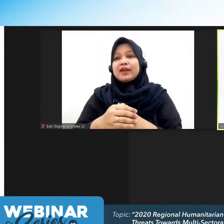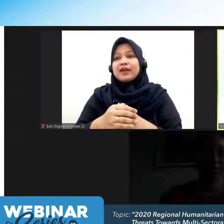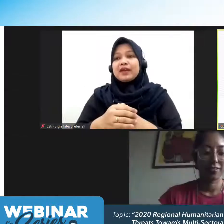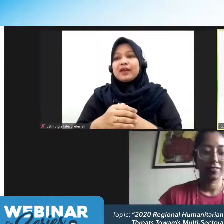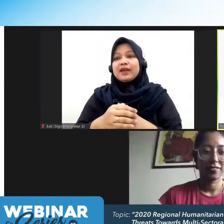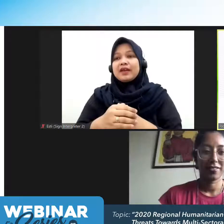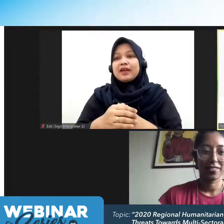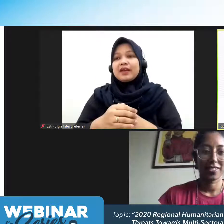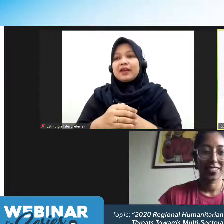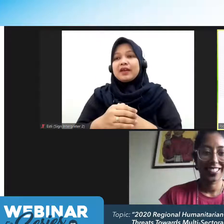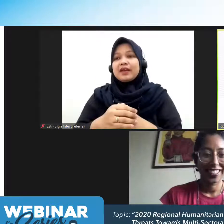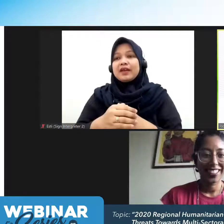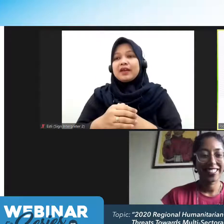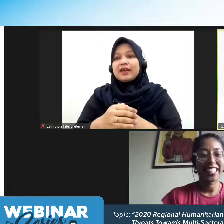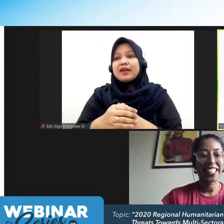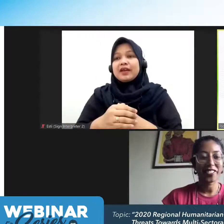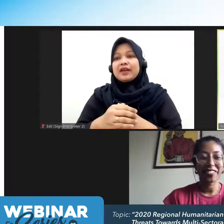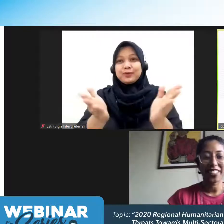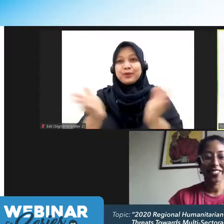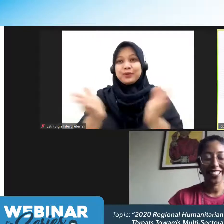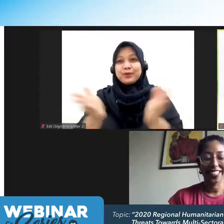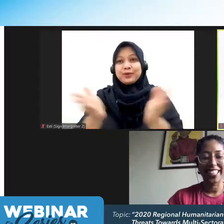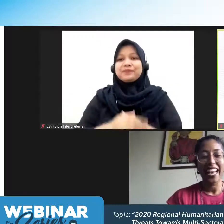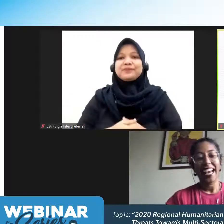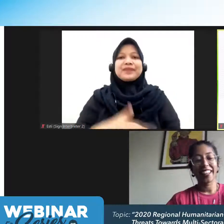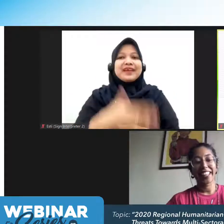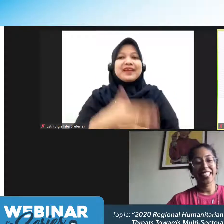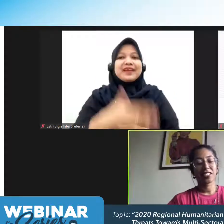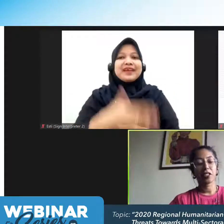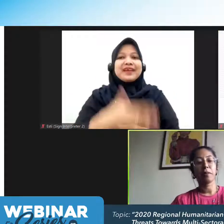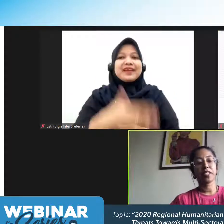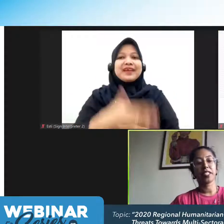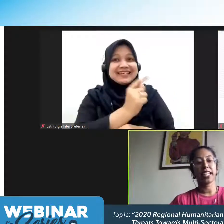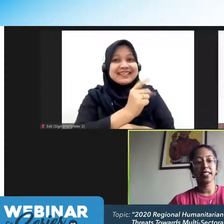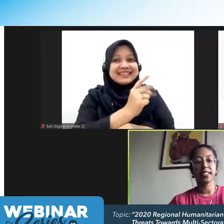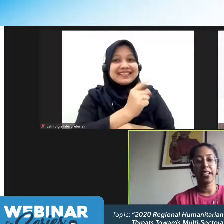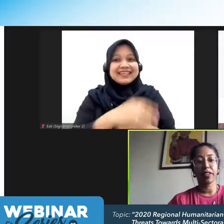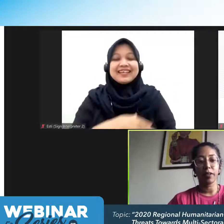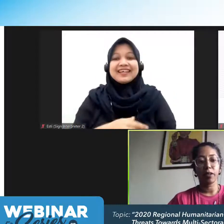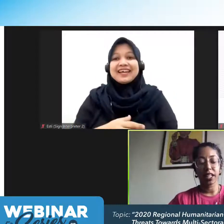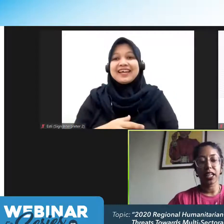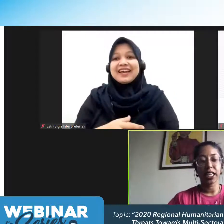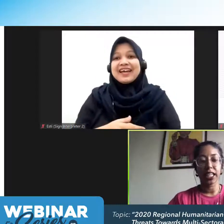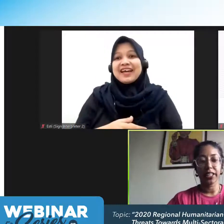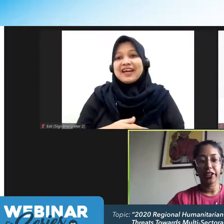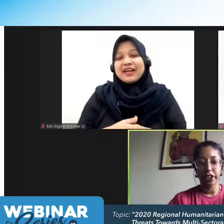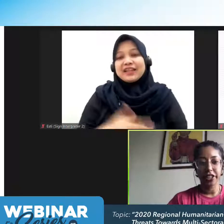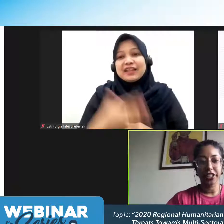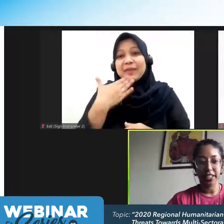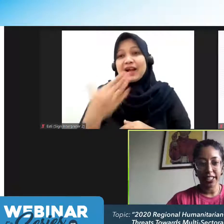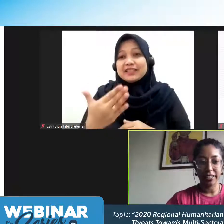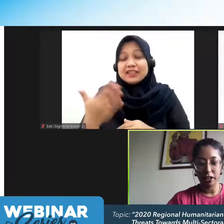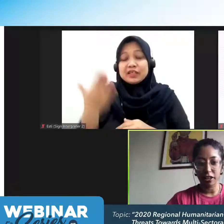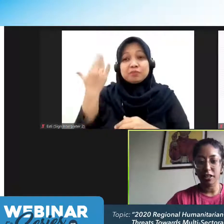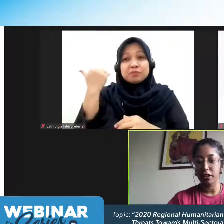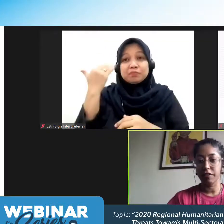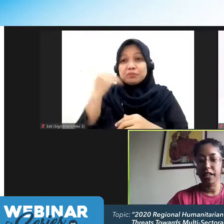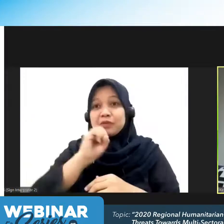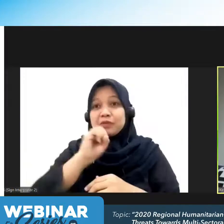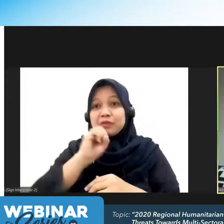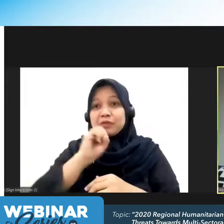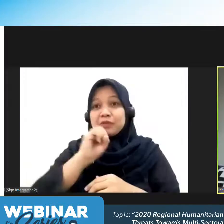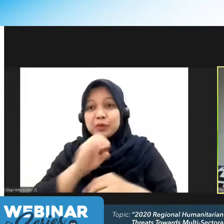have the floor. Thanks very much, Ritsky. And thanks to Tommy for setting the scene really well and highlighting the urgency